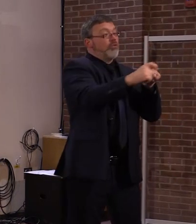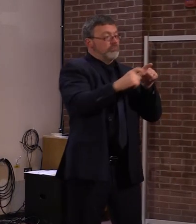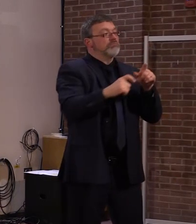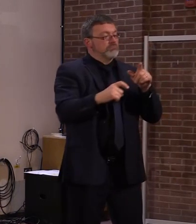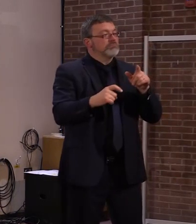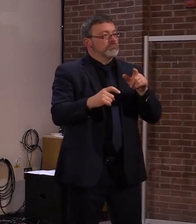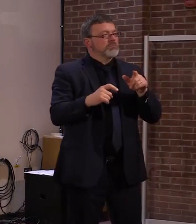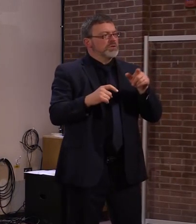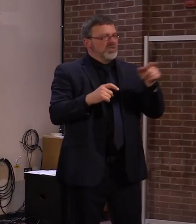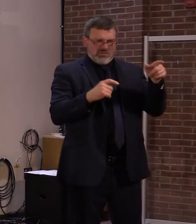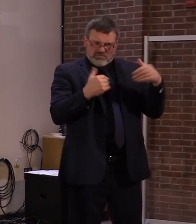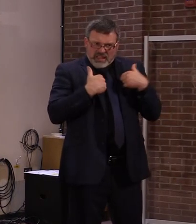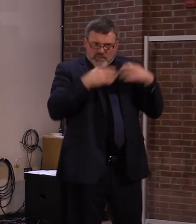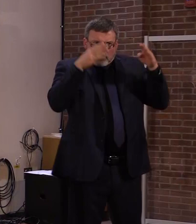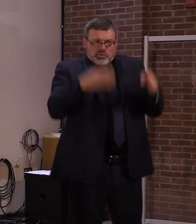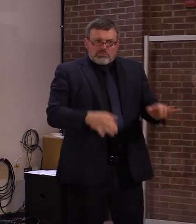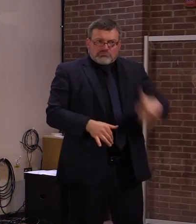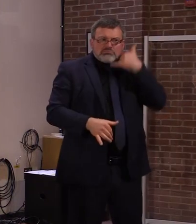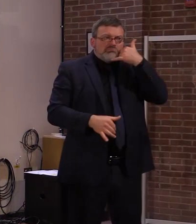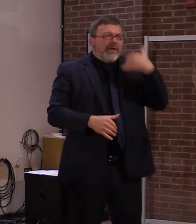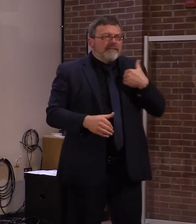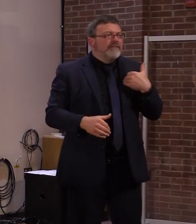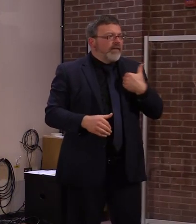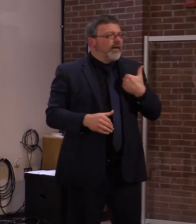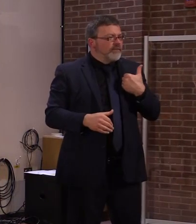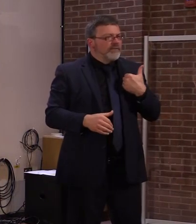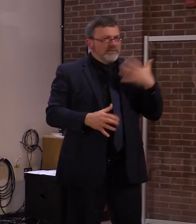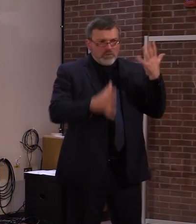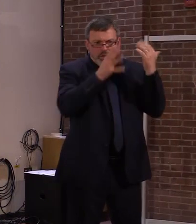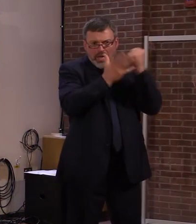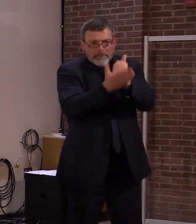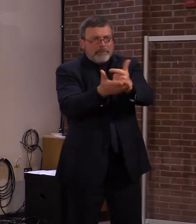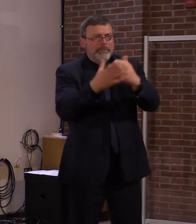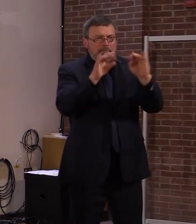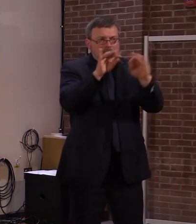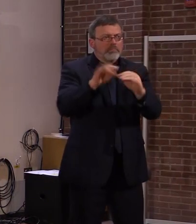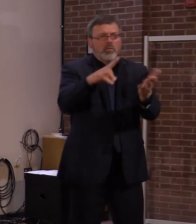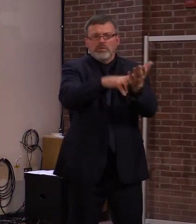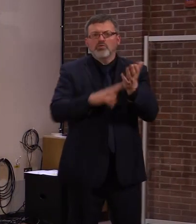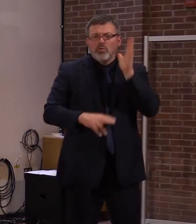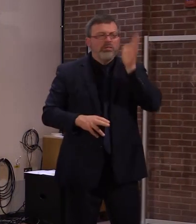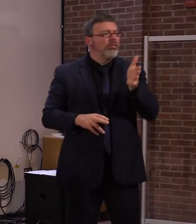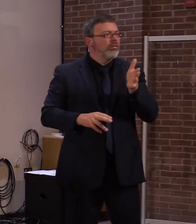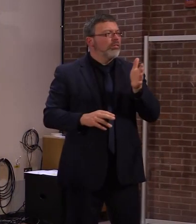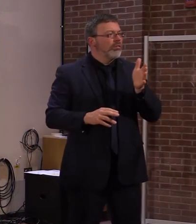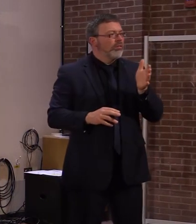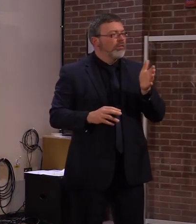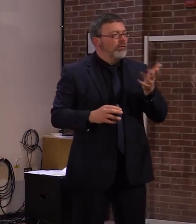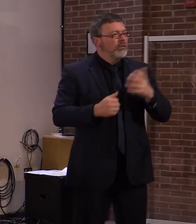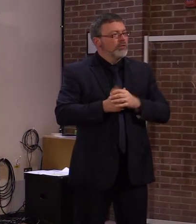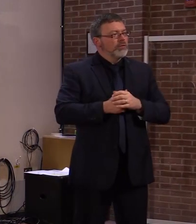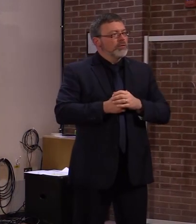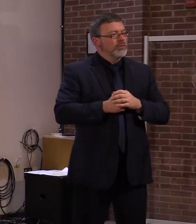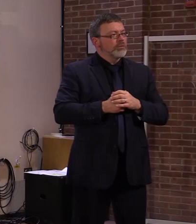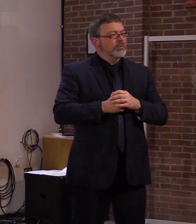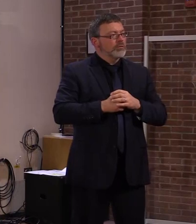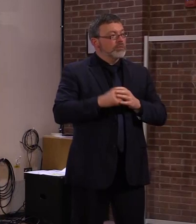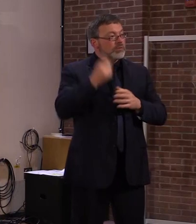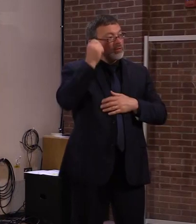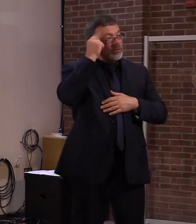There's somebody there to help you. Call the call center. There's somebody there to help you. You know, we've had 105,000